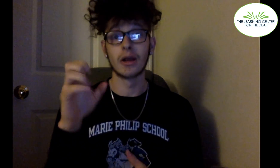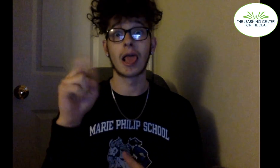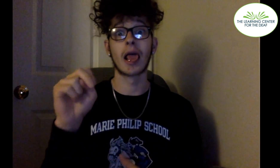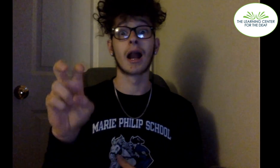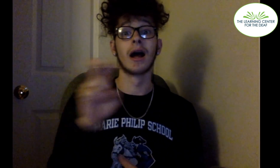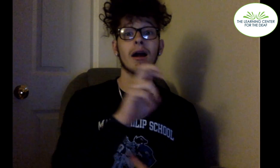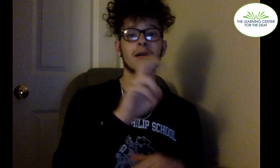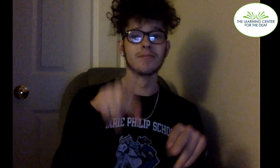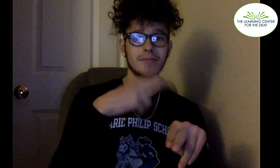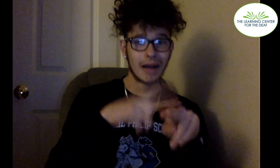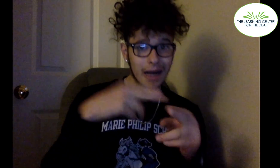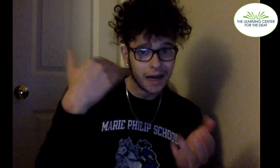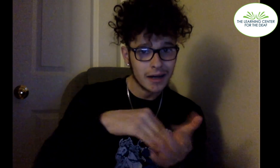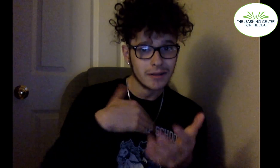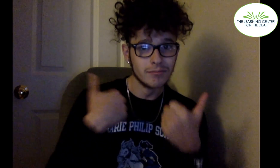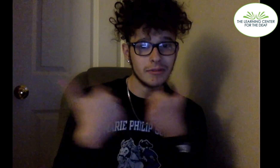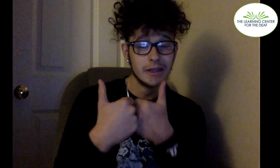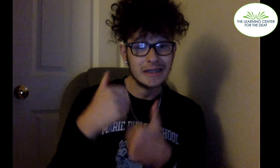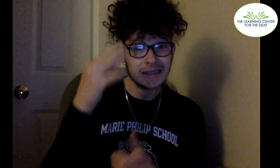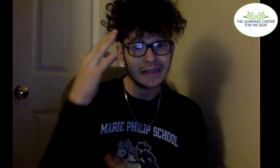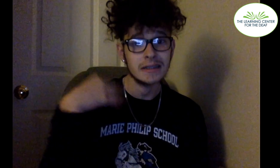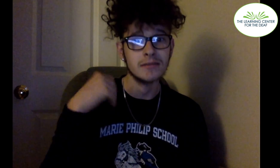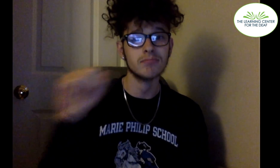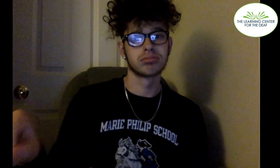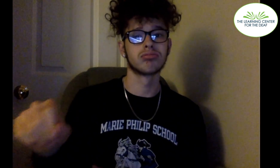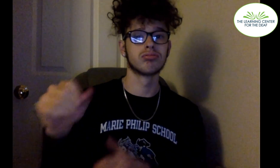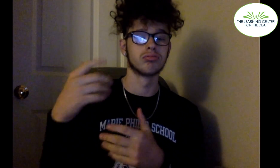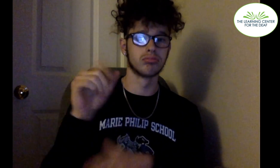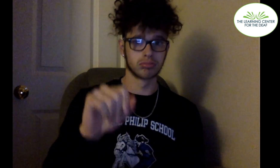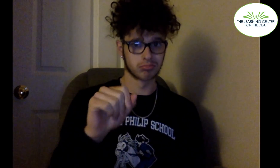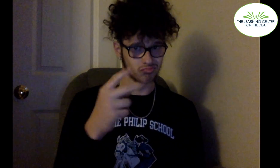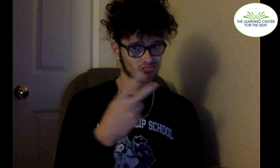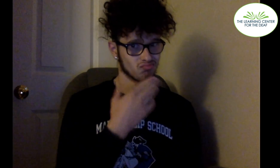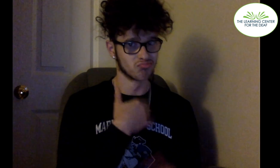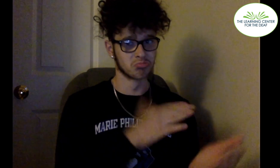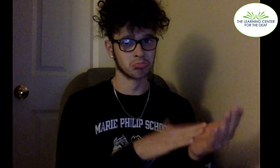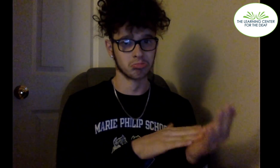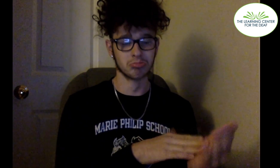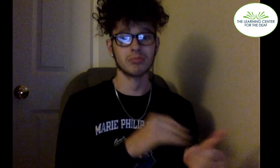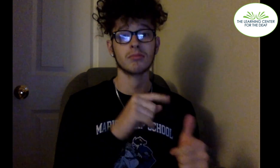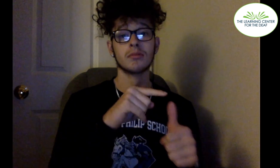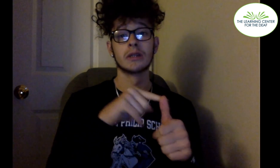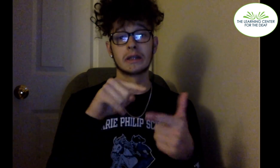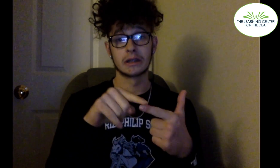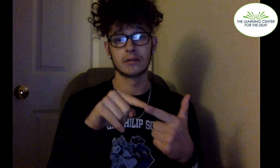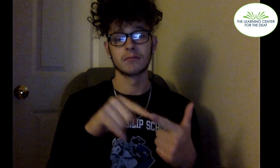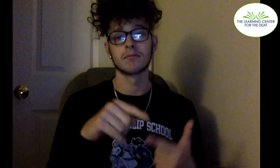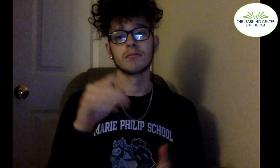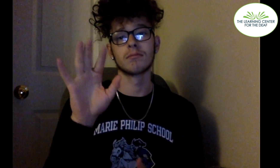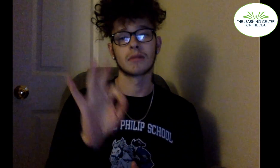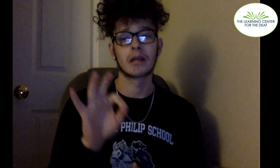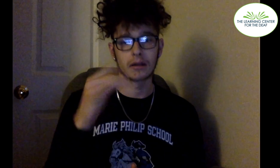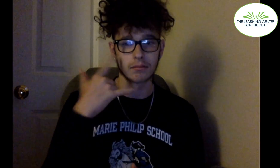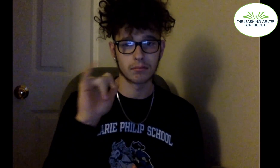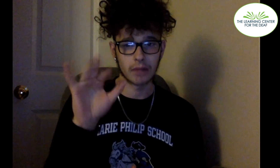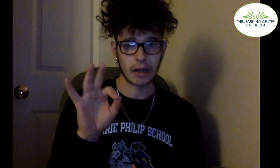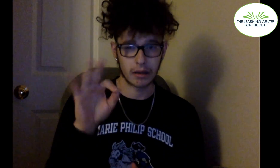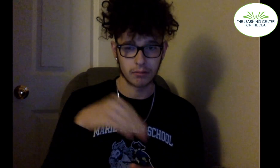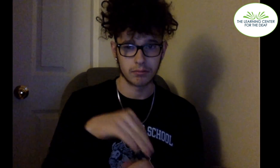in the nationals, we played against them again, and again beat them just by a little bit. The other I would recognize